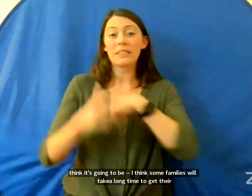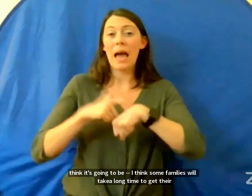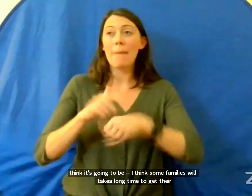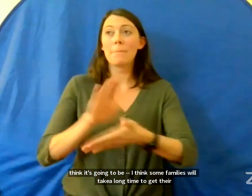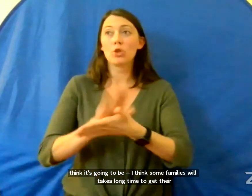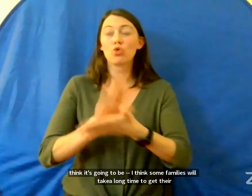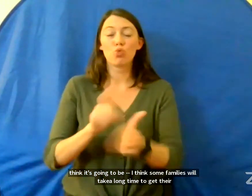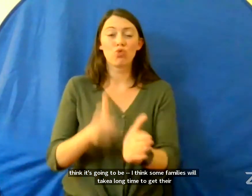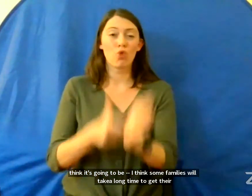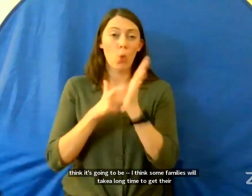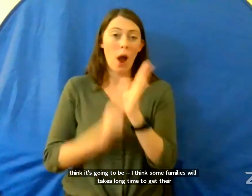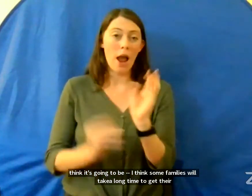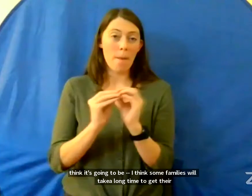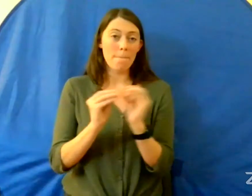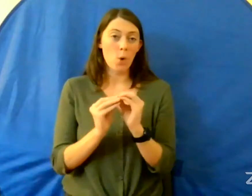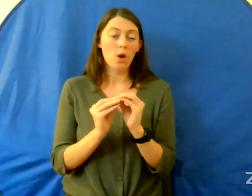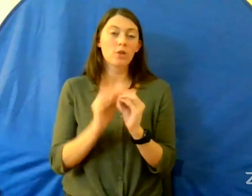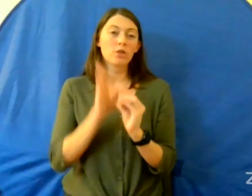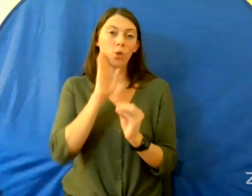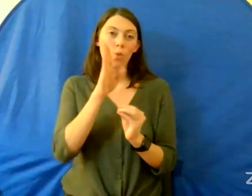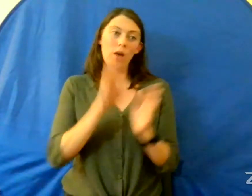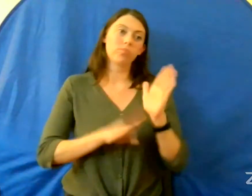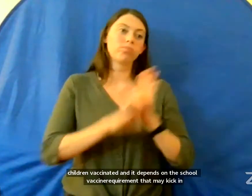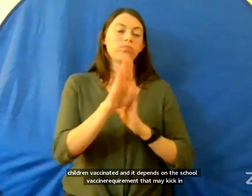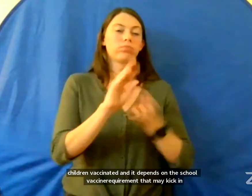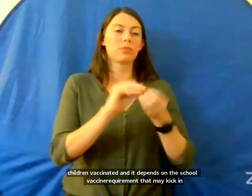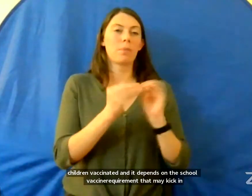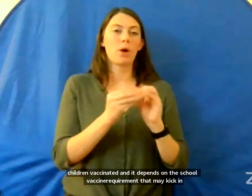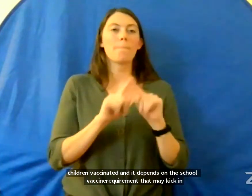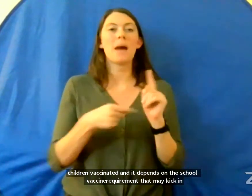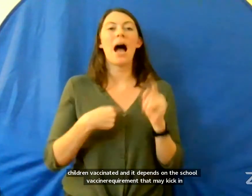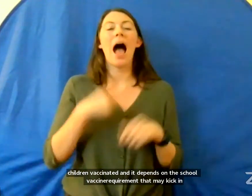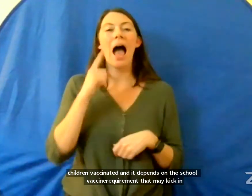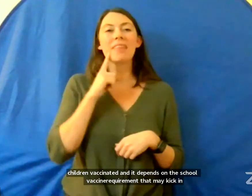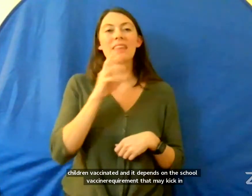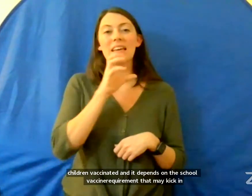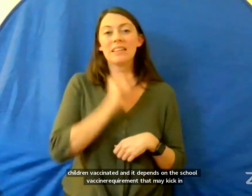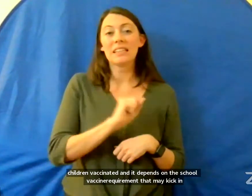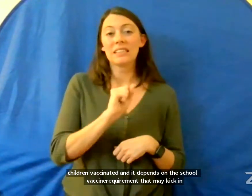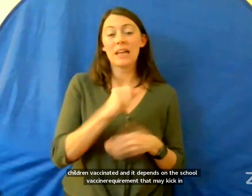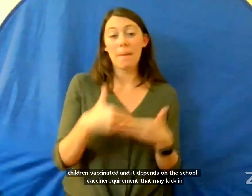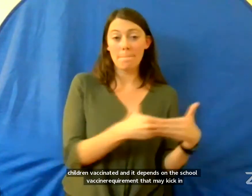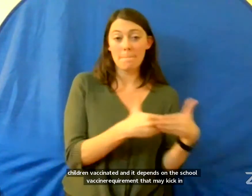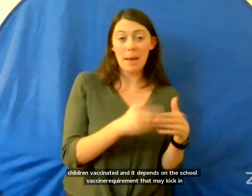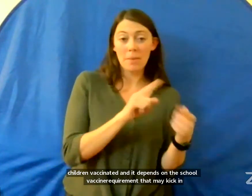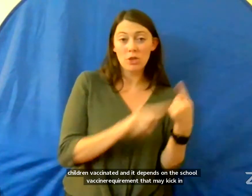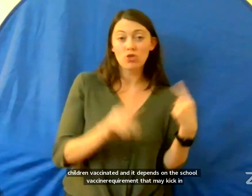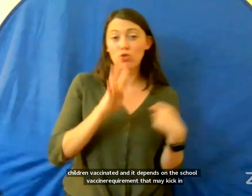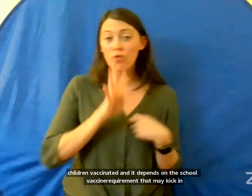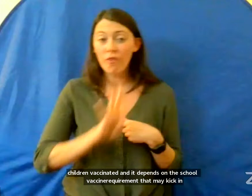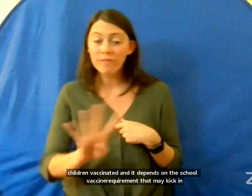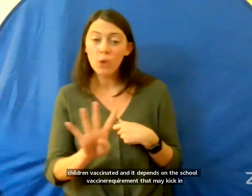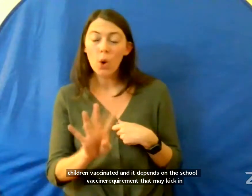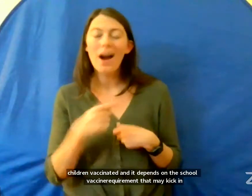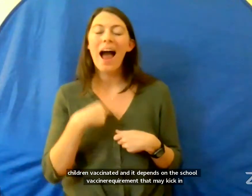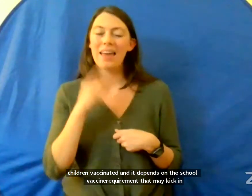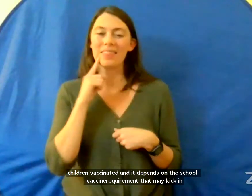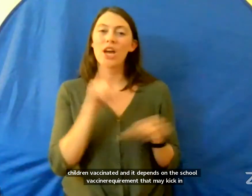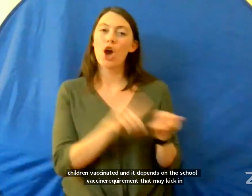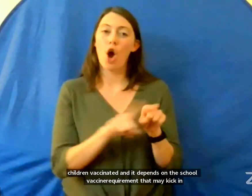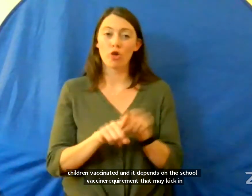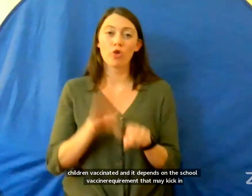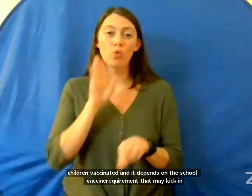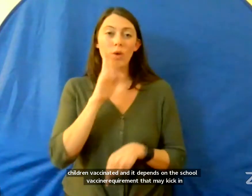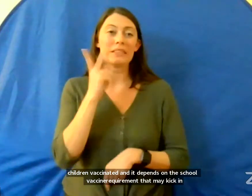and I think with 0 to 4-year-olds, it'll be very slow as well. So there are